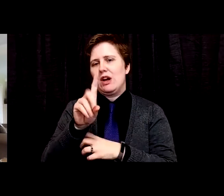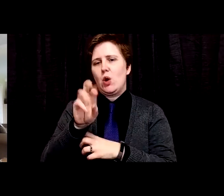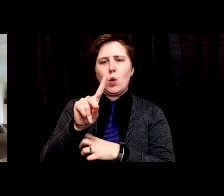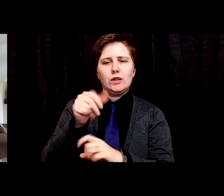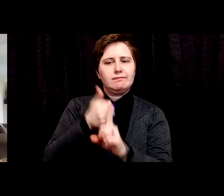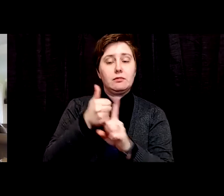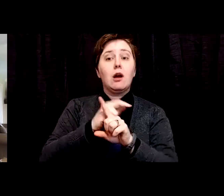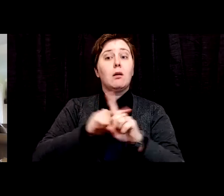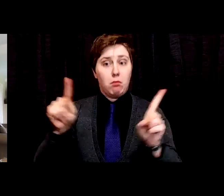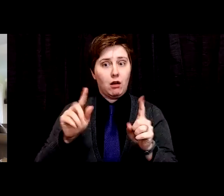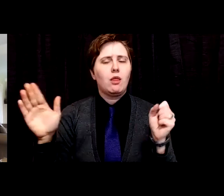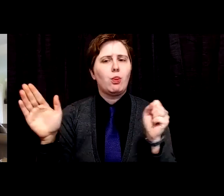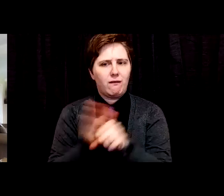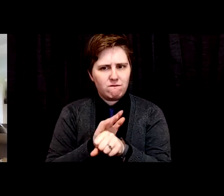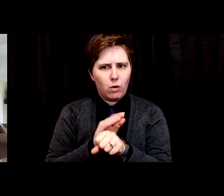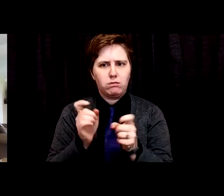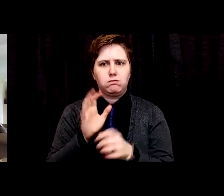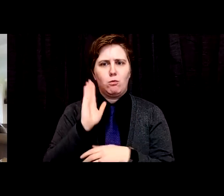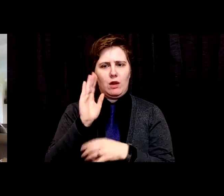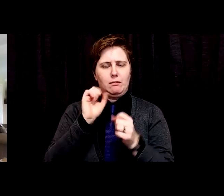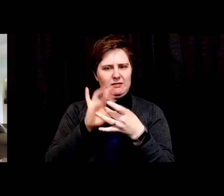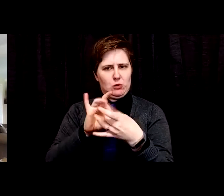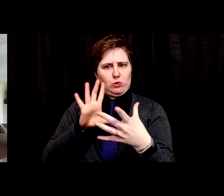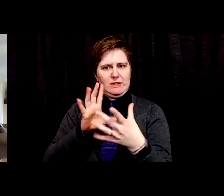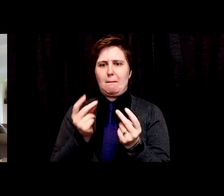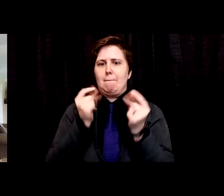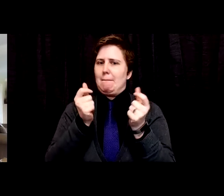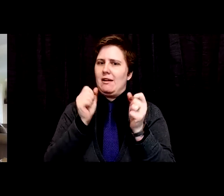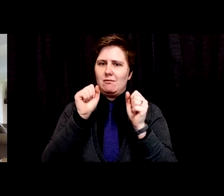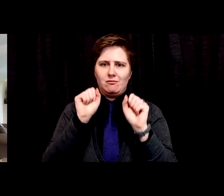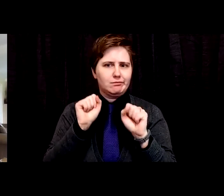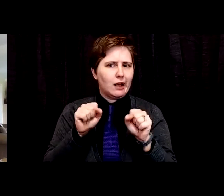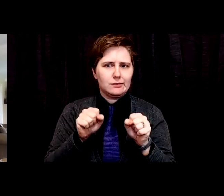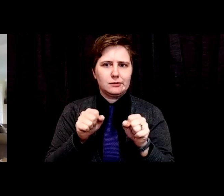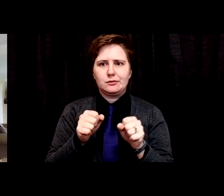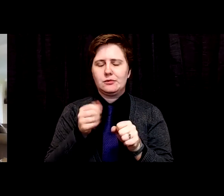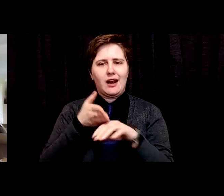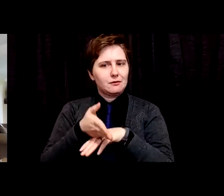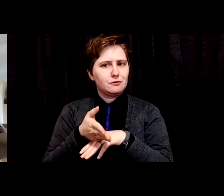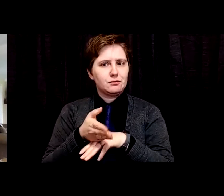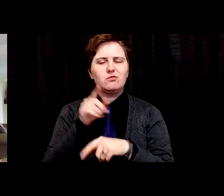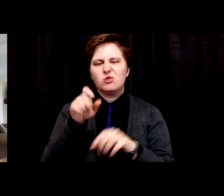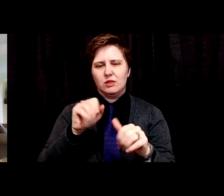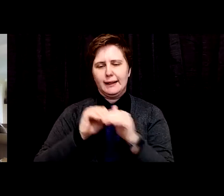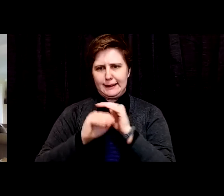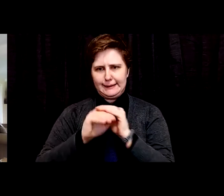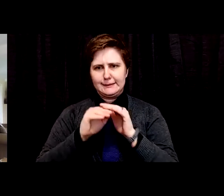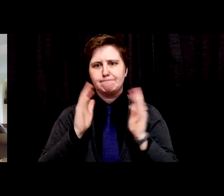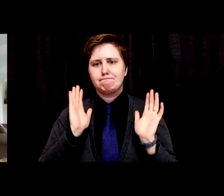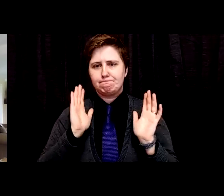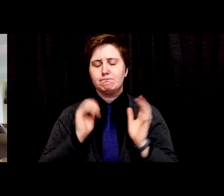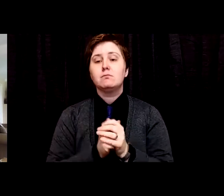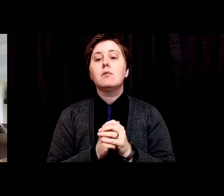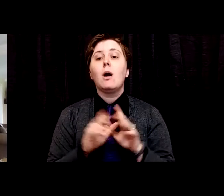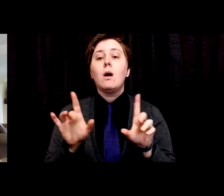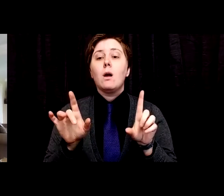release the entire news briefing as immediately as we can afterward that you will have access to. In